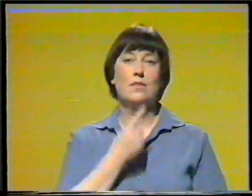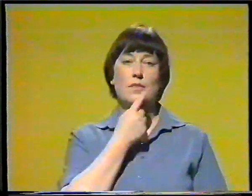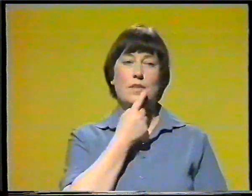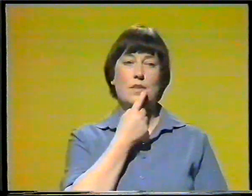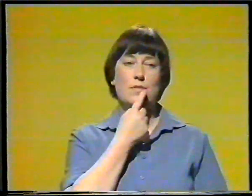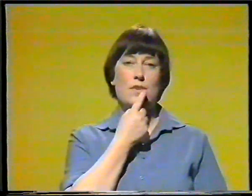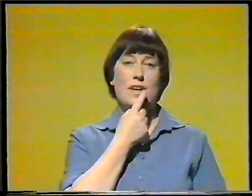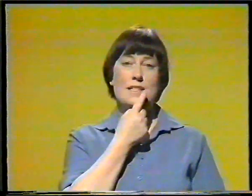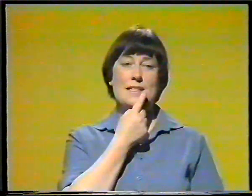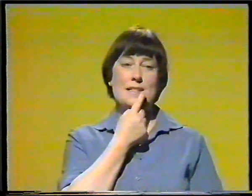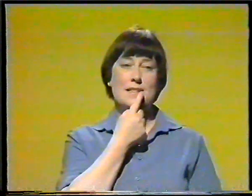red,